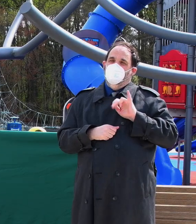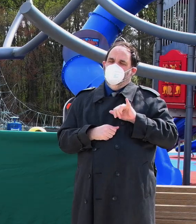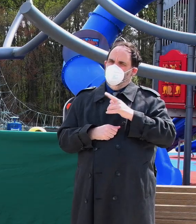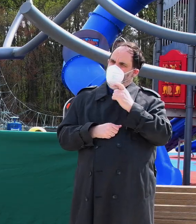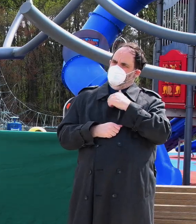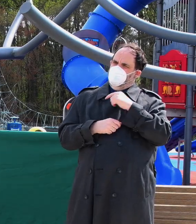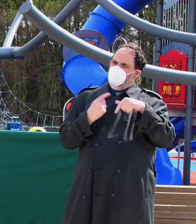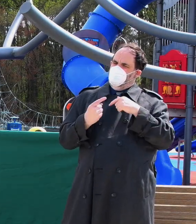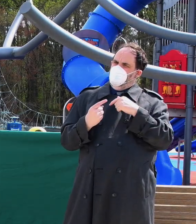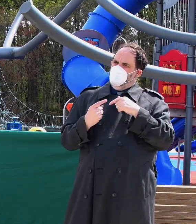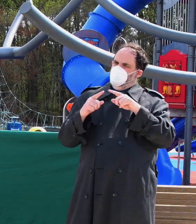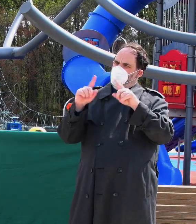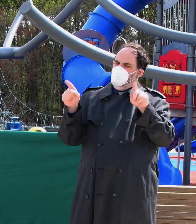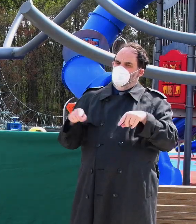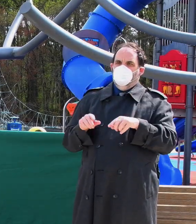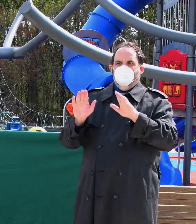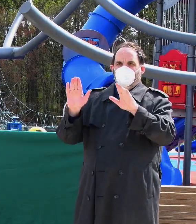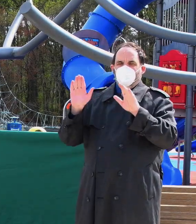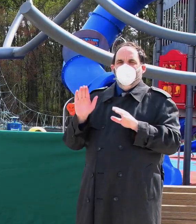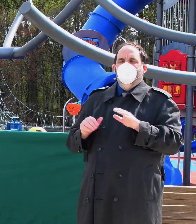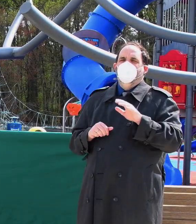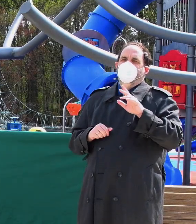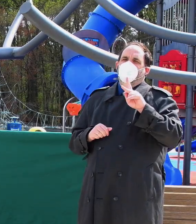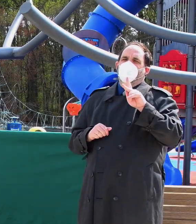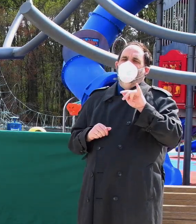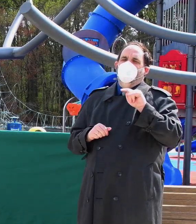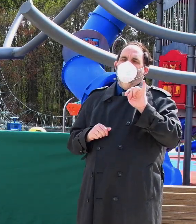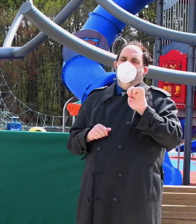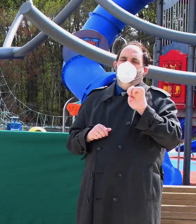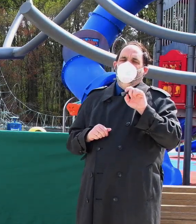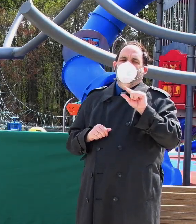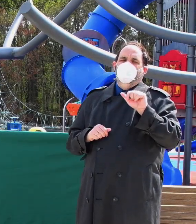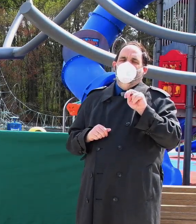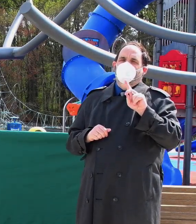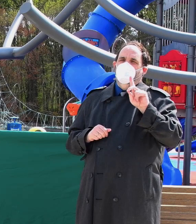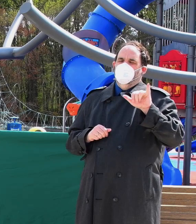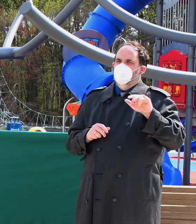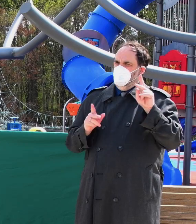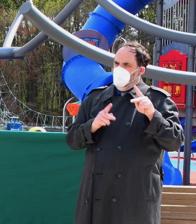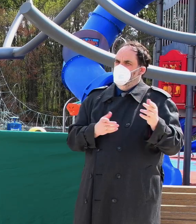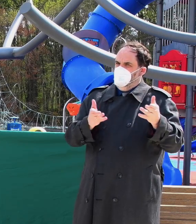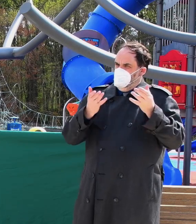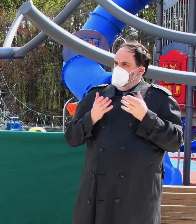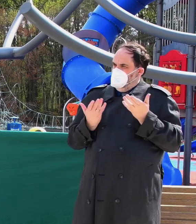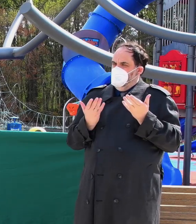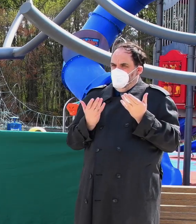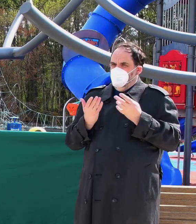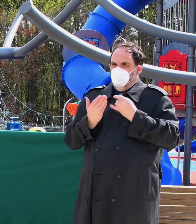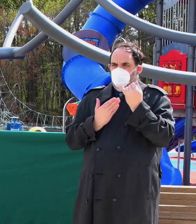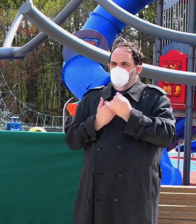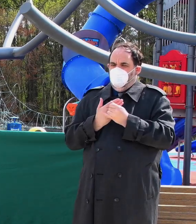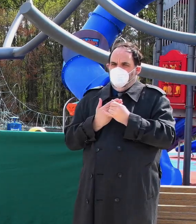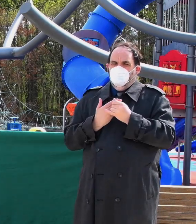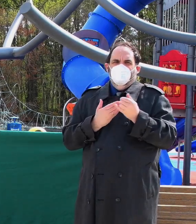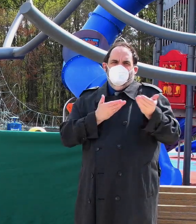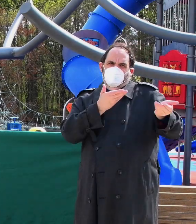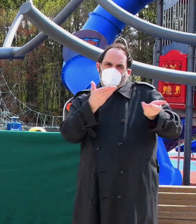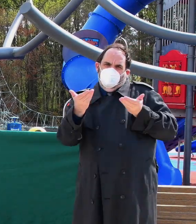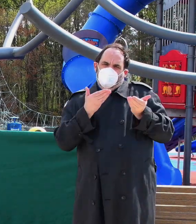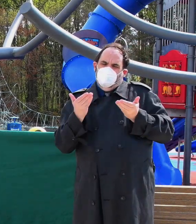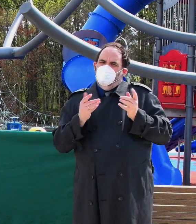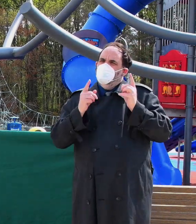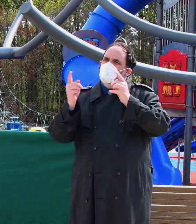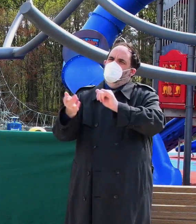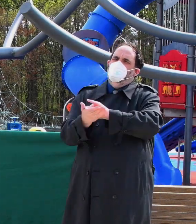just extraordinary. And Katie Gandy, who was really the inspiration behind this, has been invited to appear on a radio show